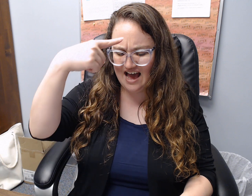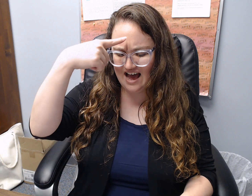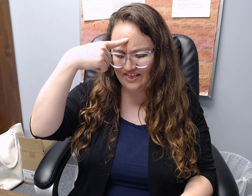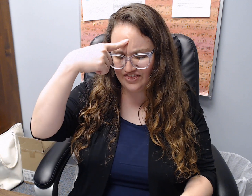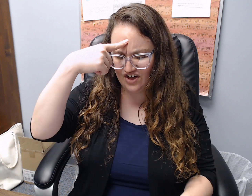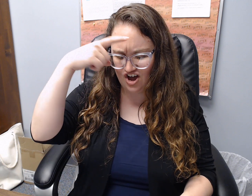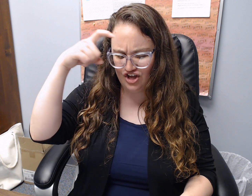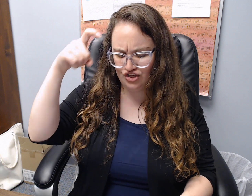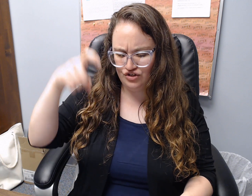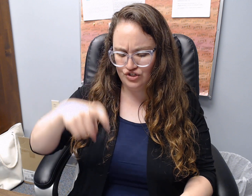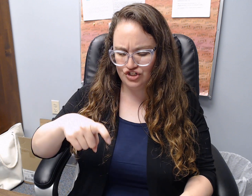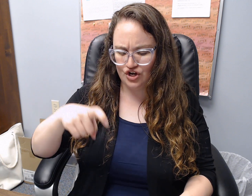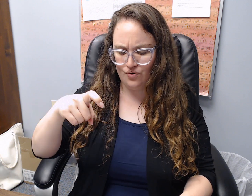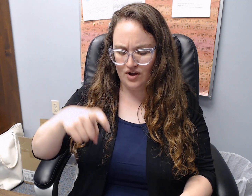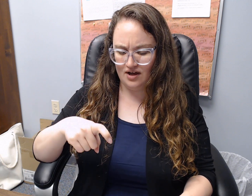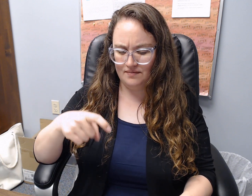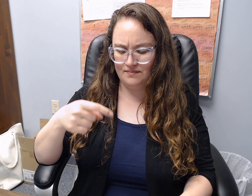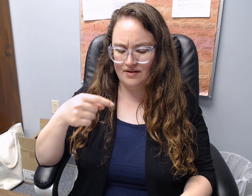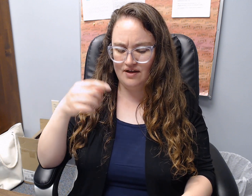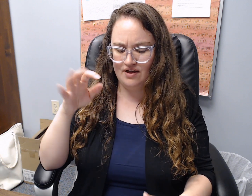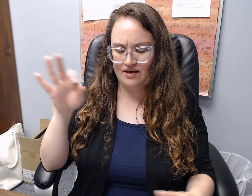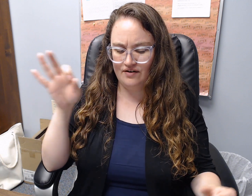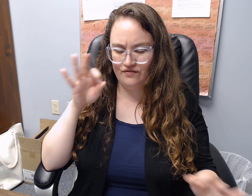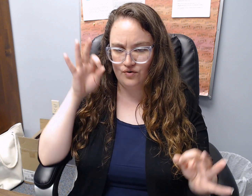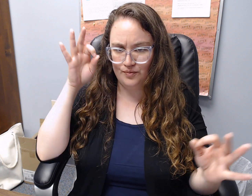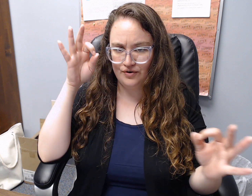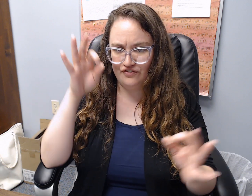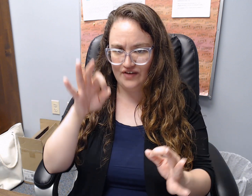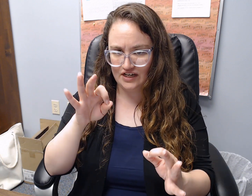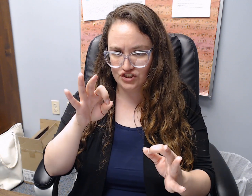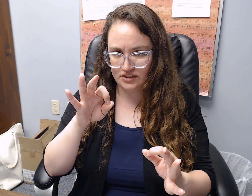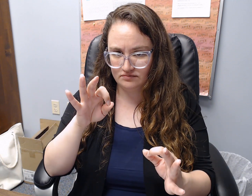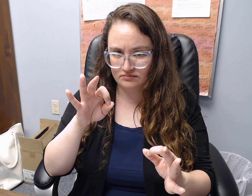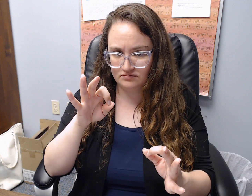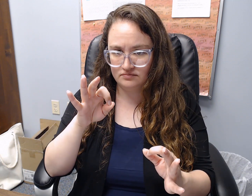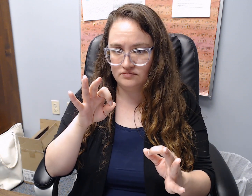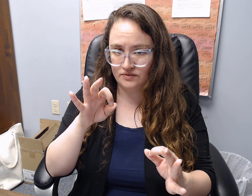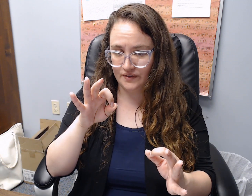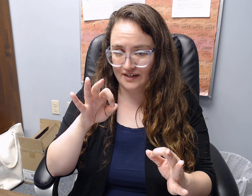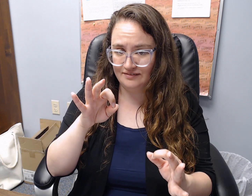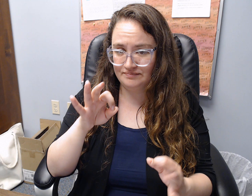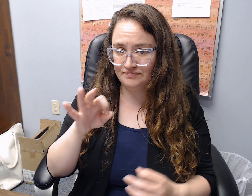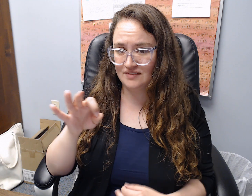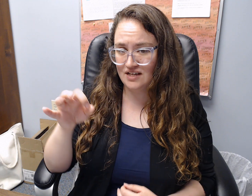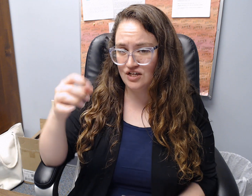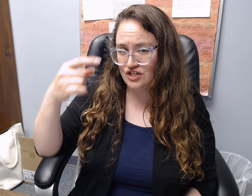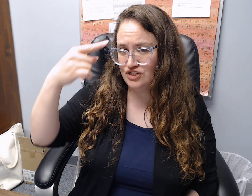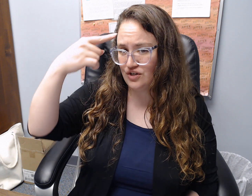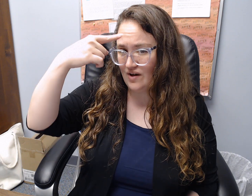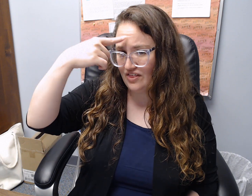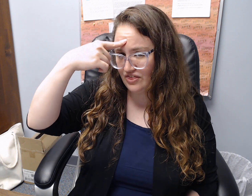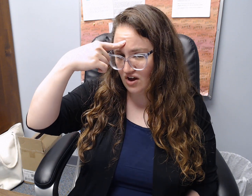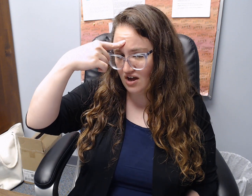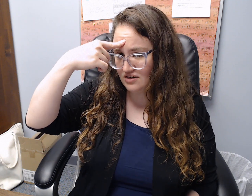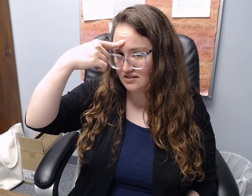I thought you'd show up for perfection. Okay? So I thought